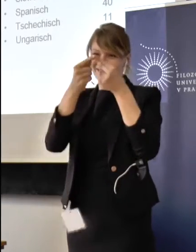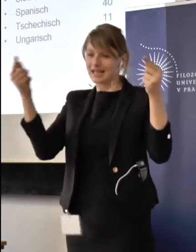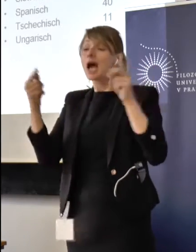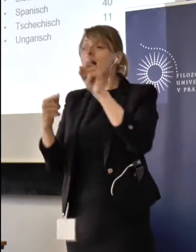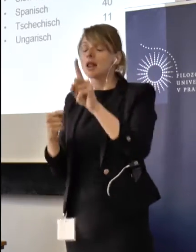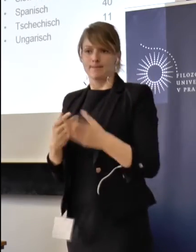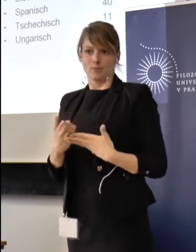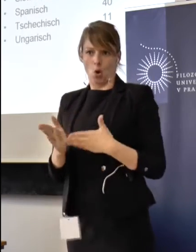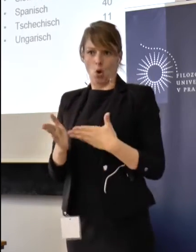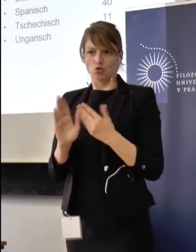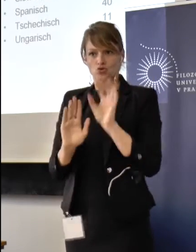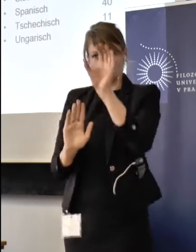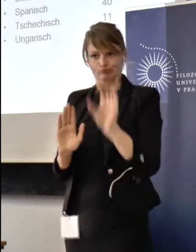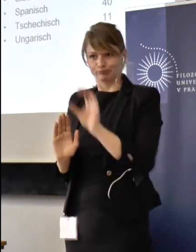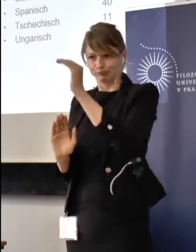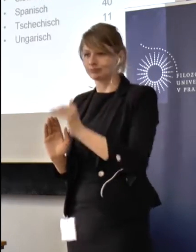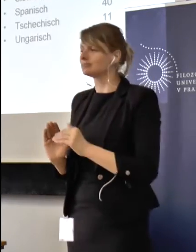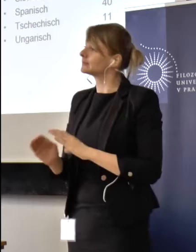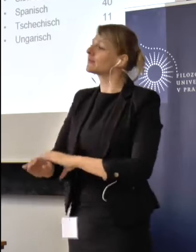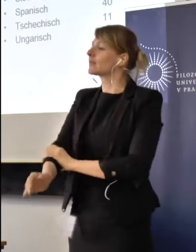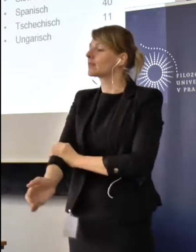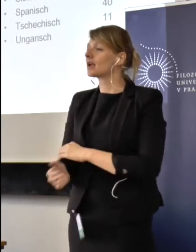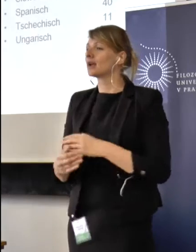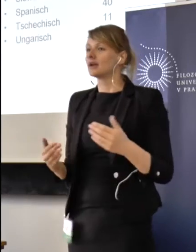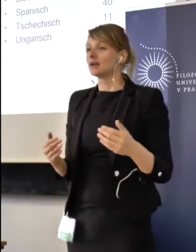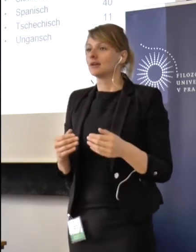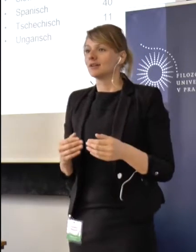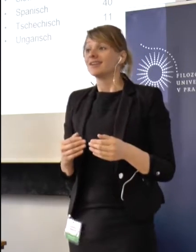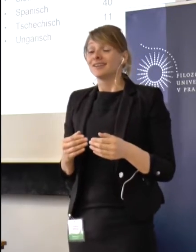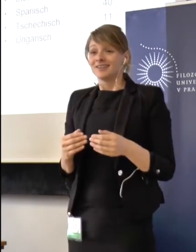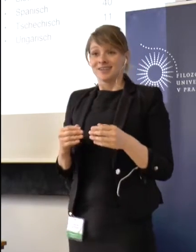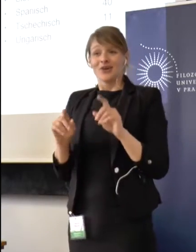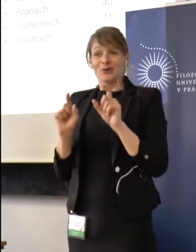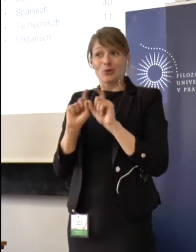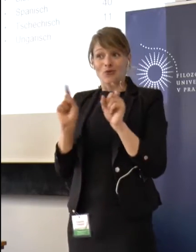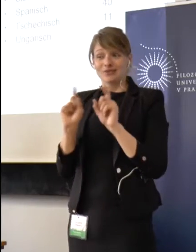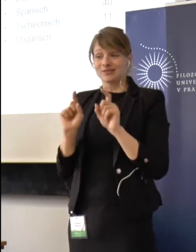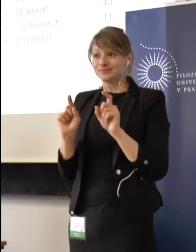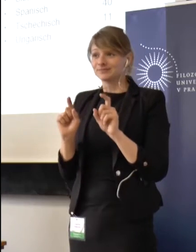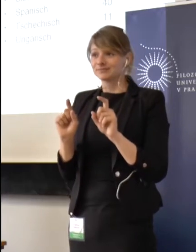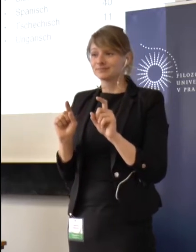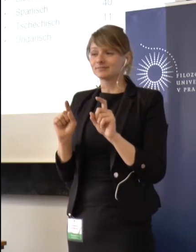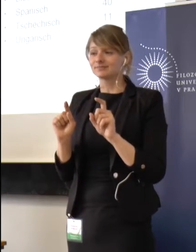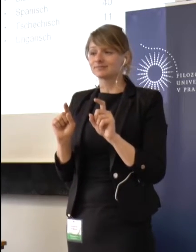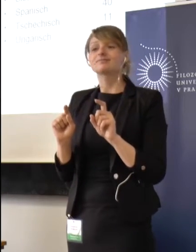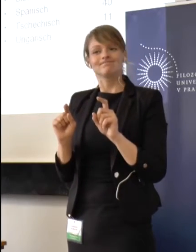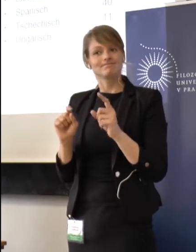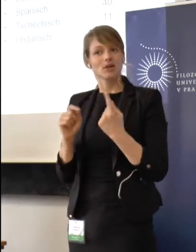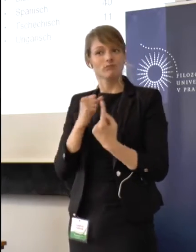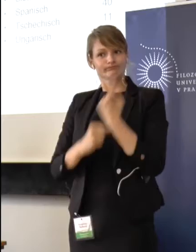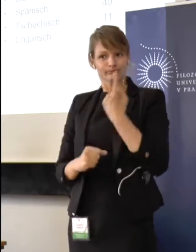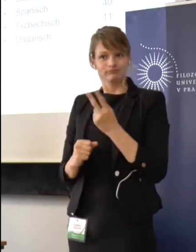situation of the European languages is that these languages are not only vernacular languages. They are not only languages for